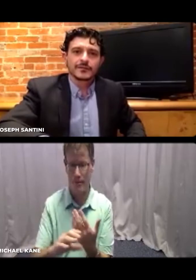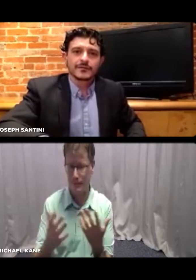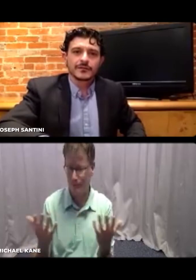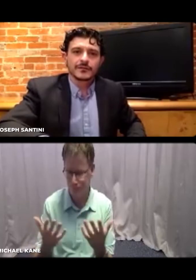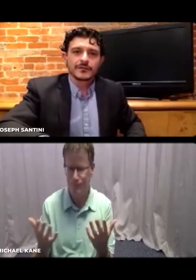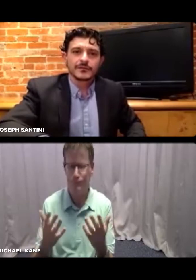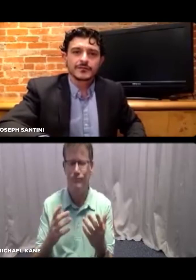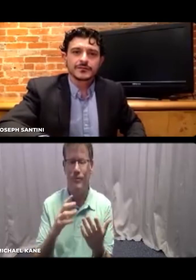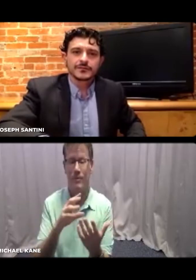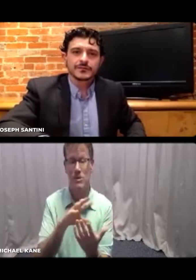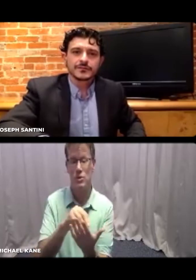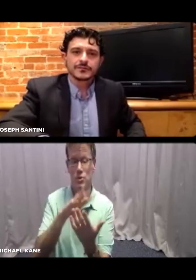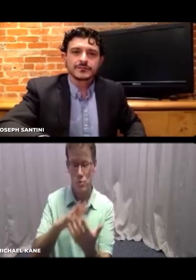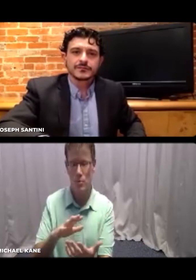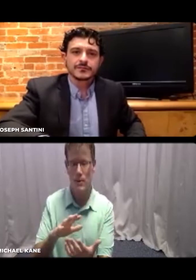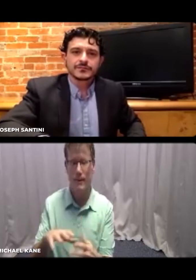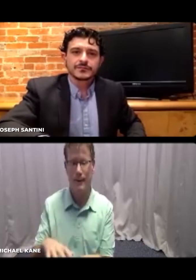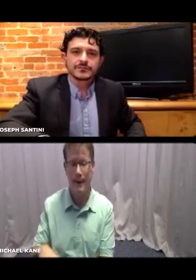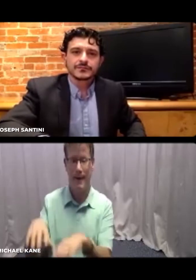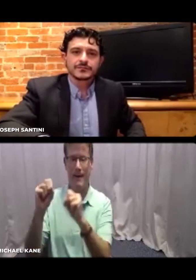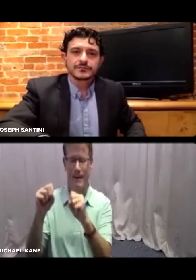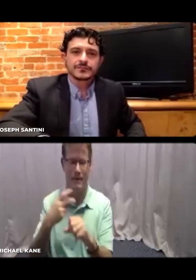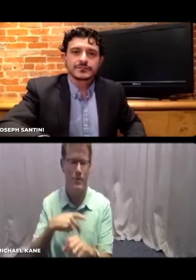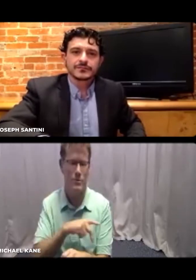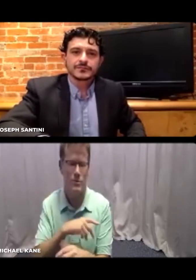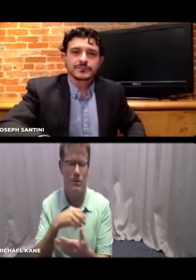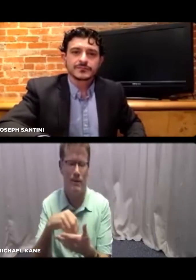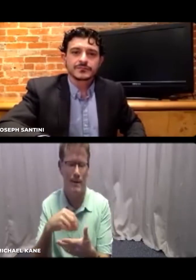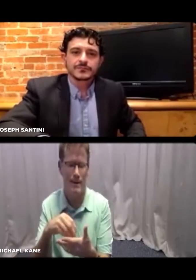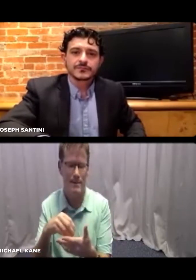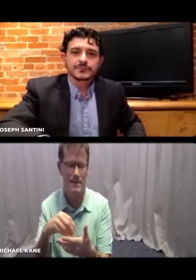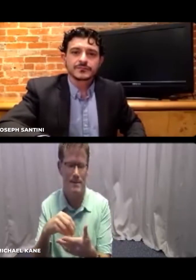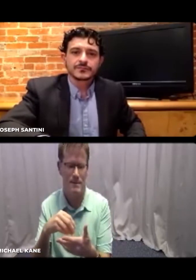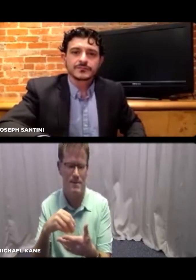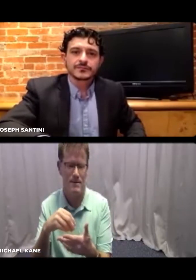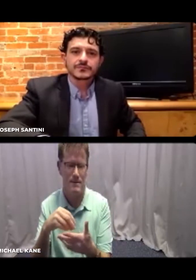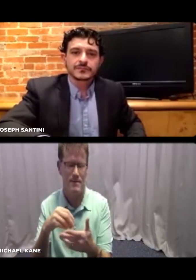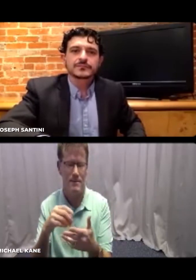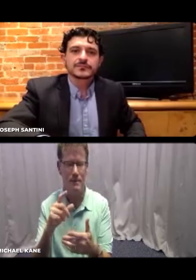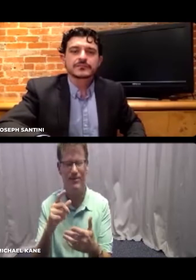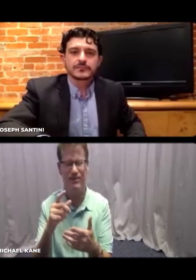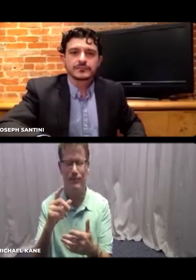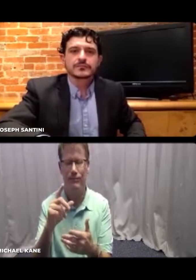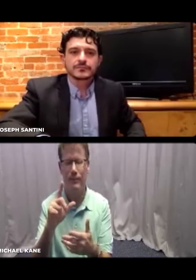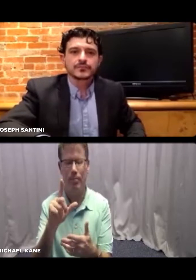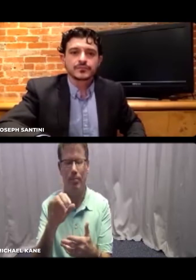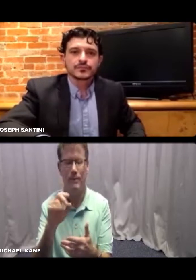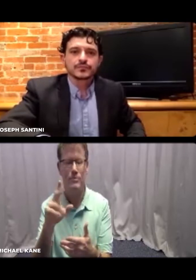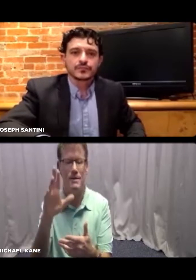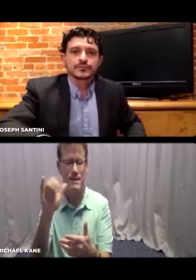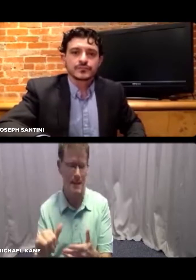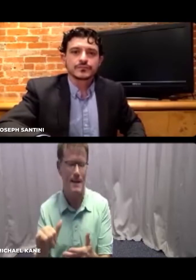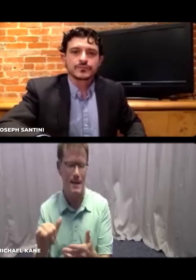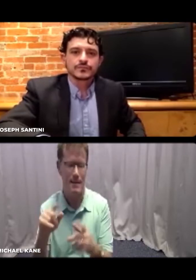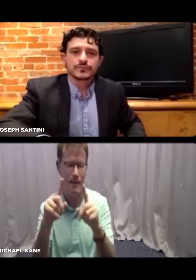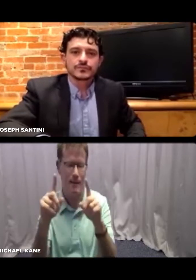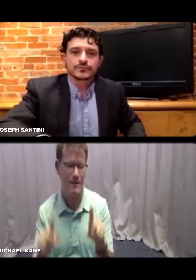offered is that once a student takes a personal finance course, they can take